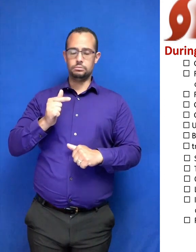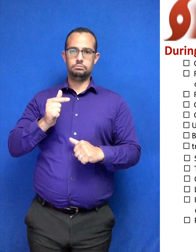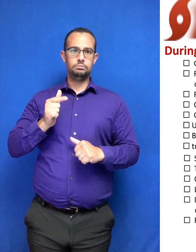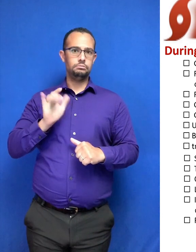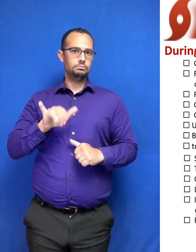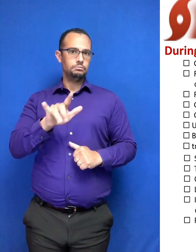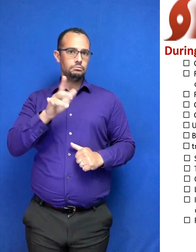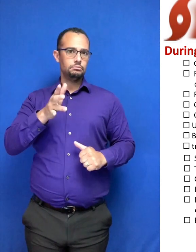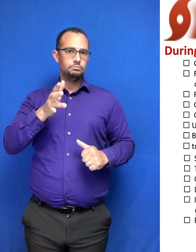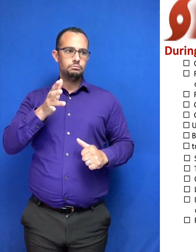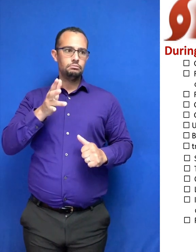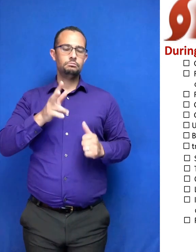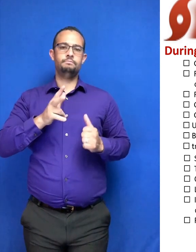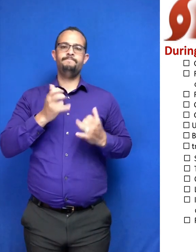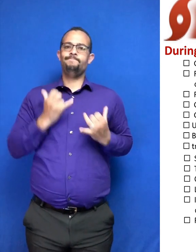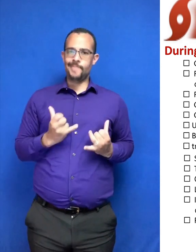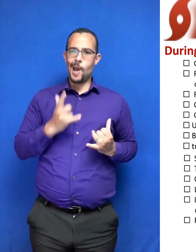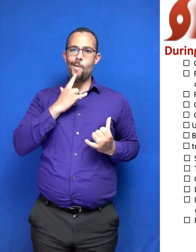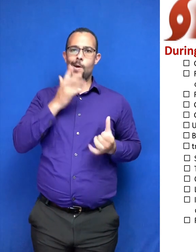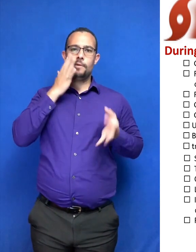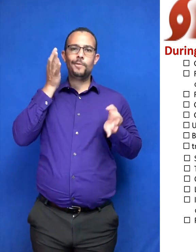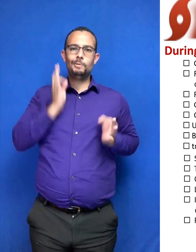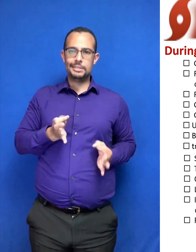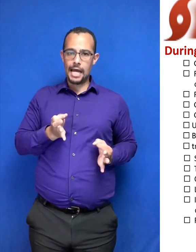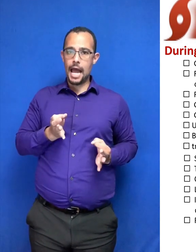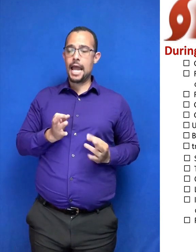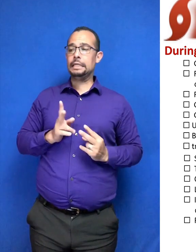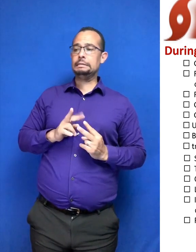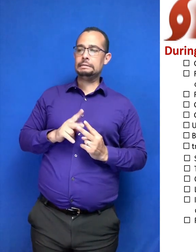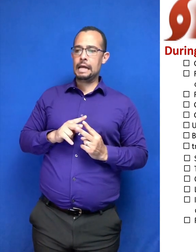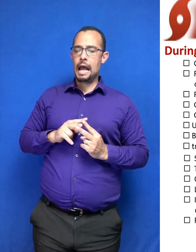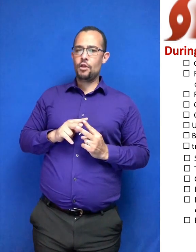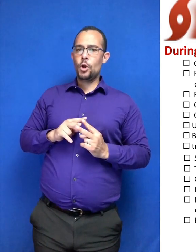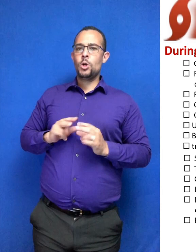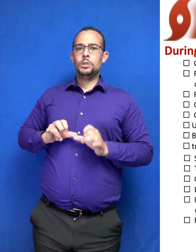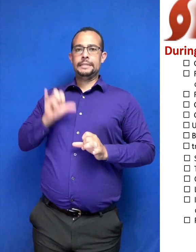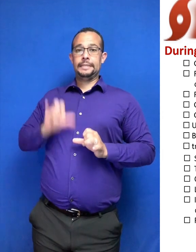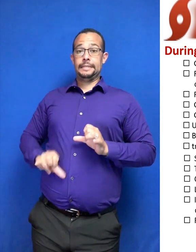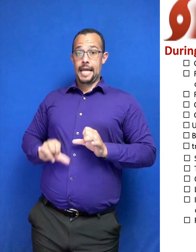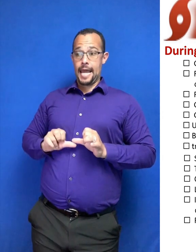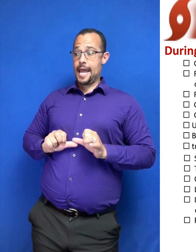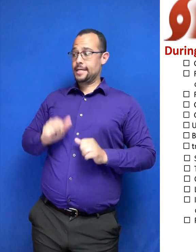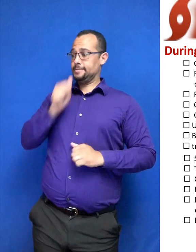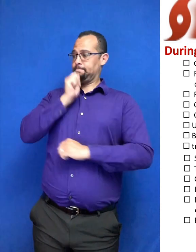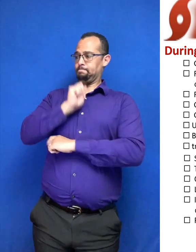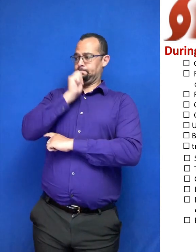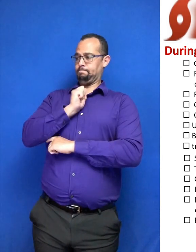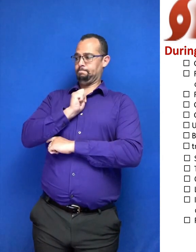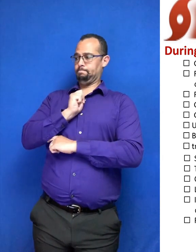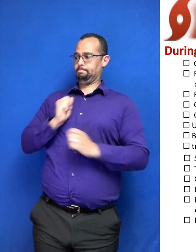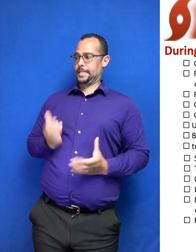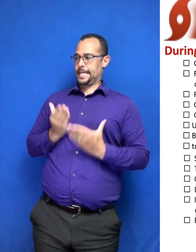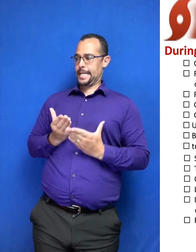the determination to either ride it out and stay where you're at, or stay in a